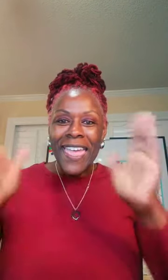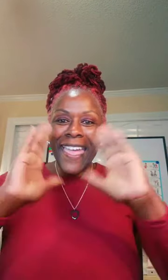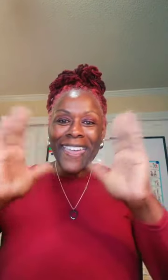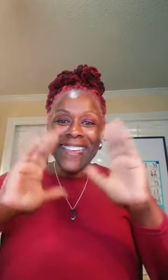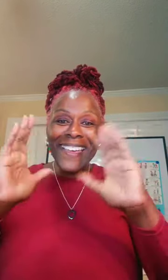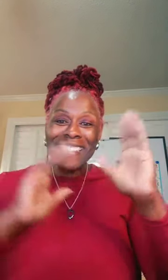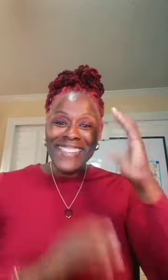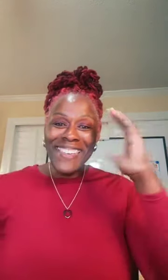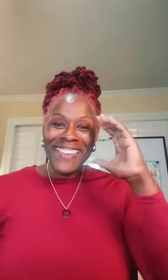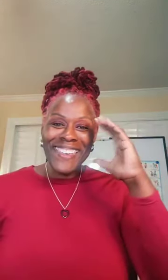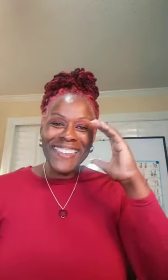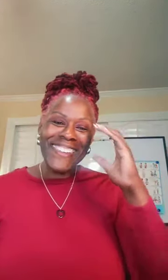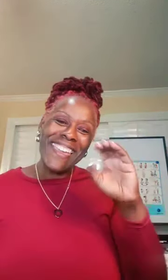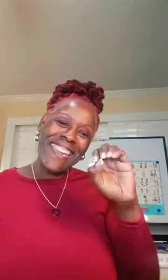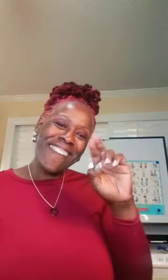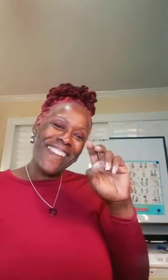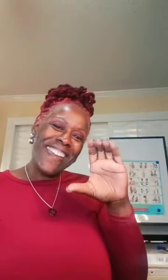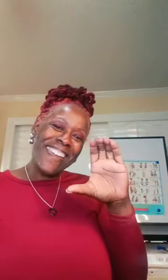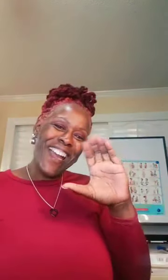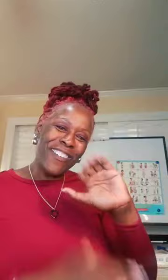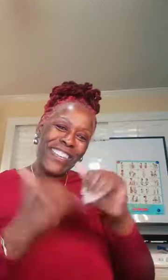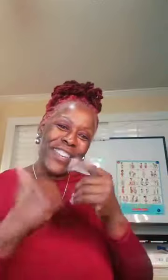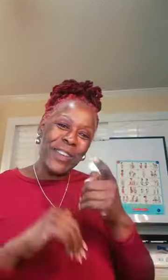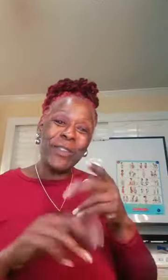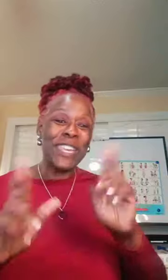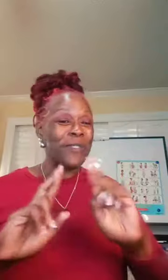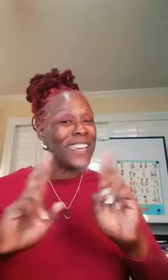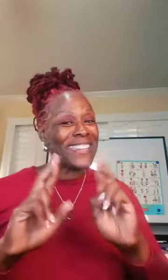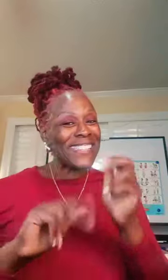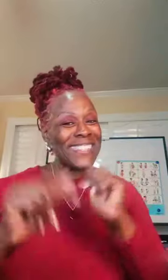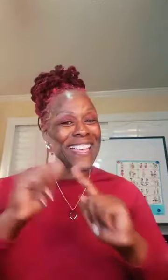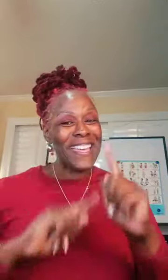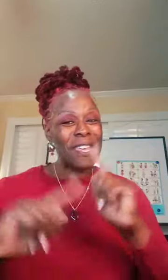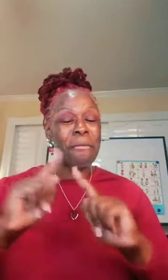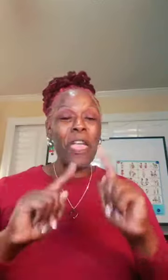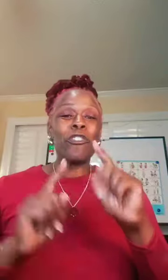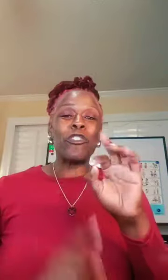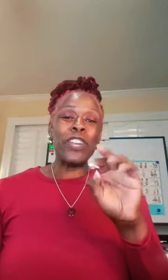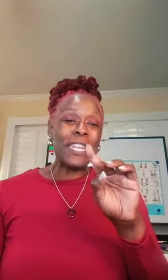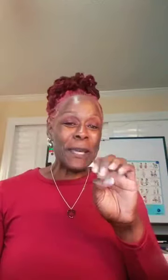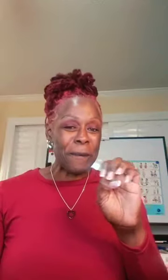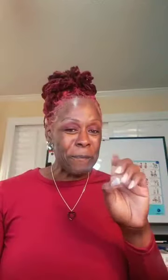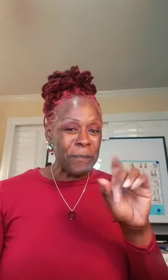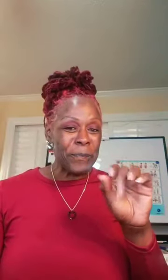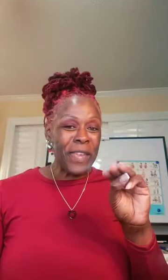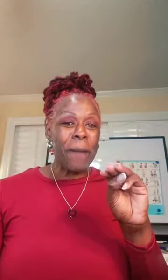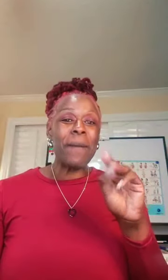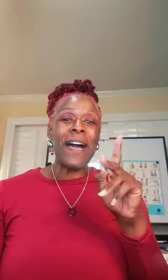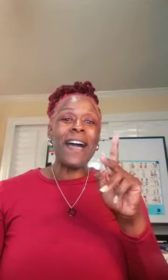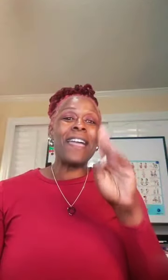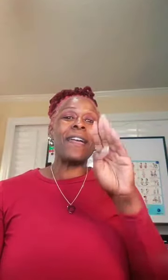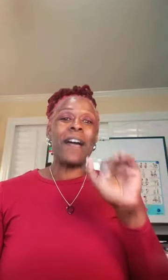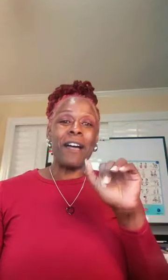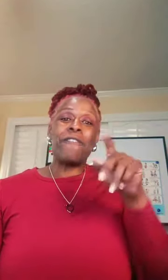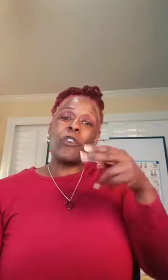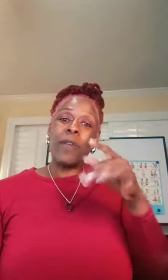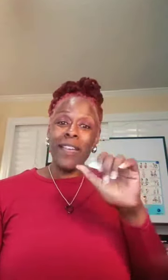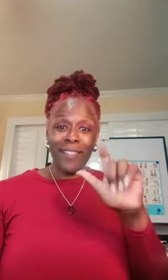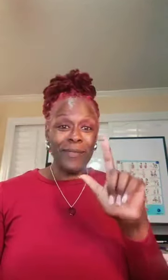Hey, cousin Eric, how are you? We're getting ready to sign Freedom by Pharrell.